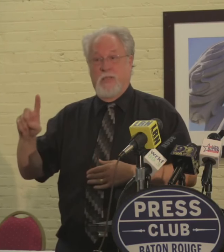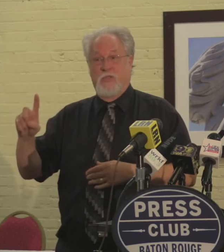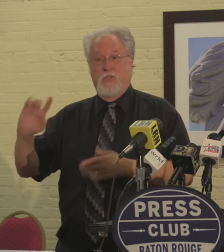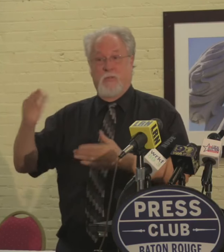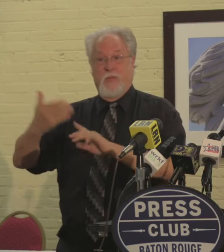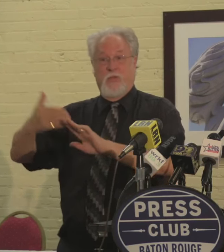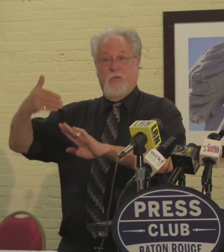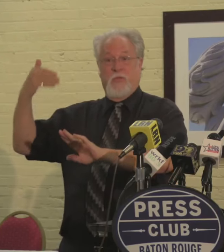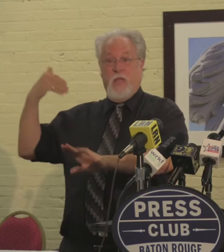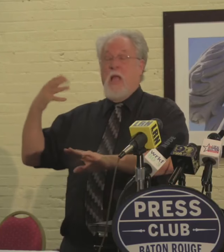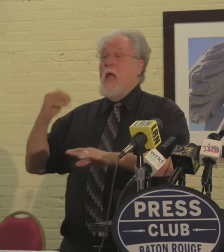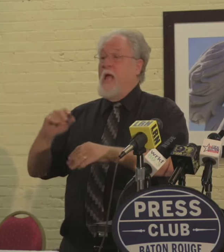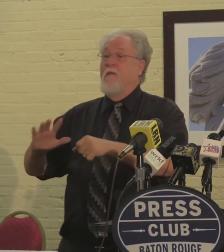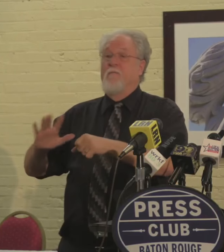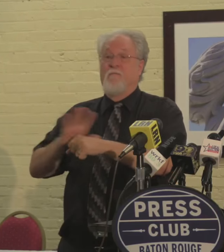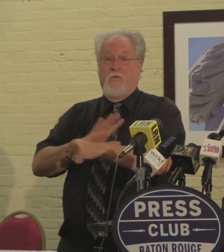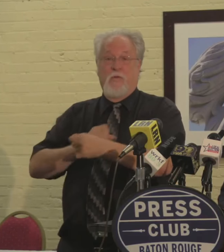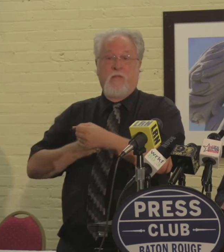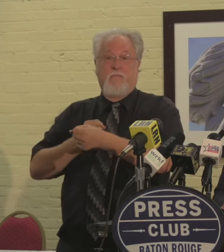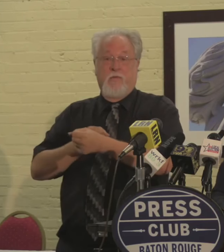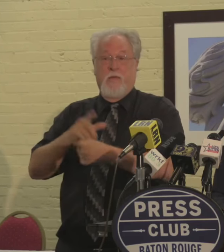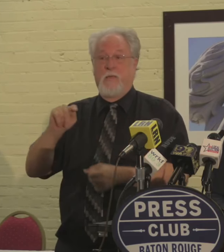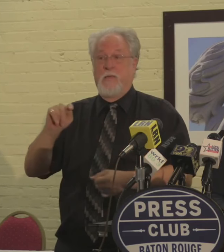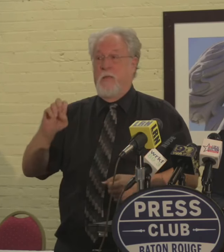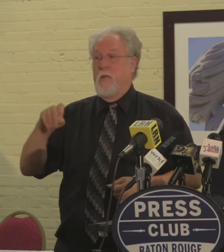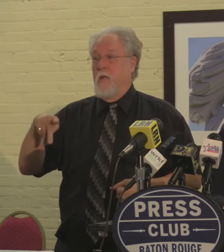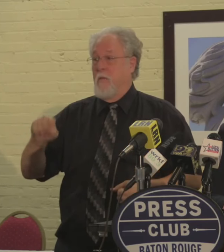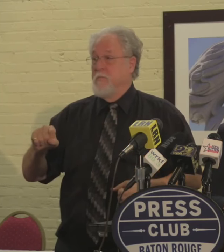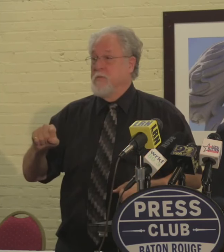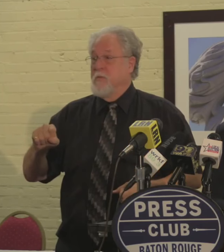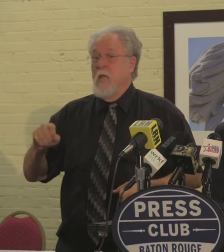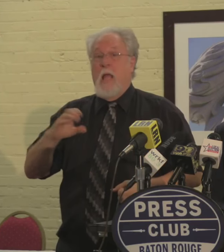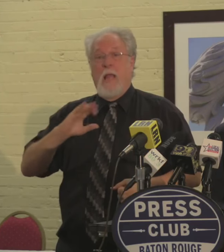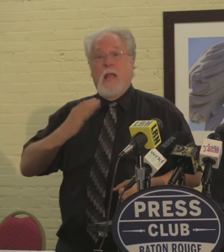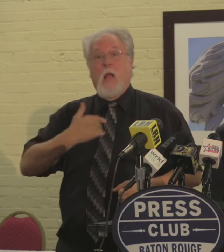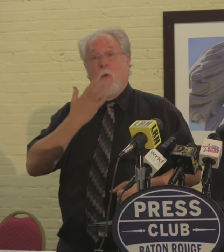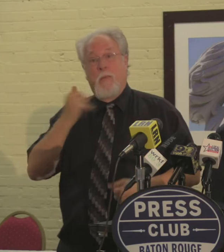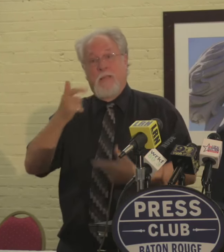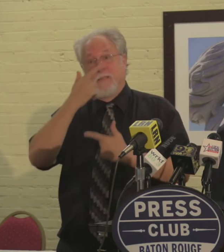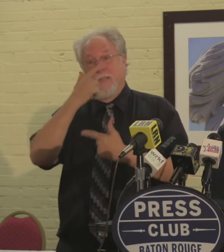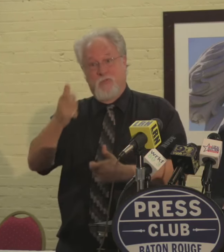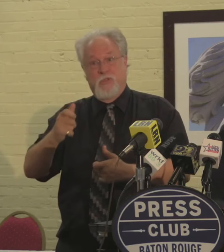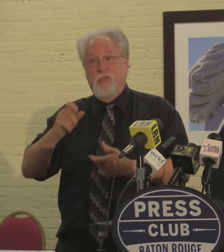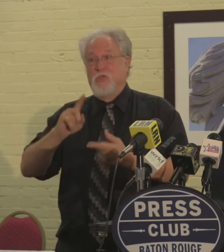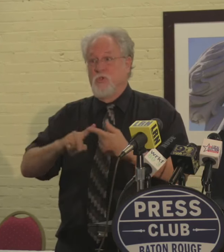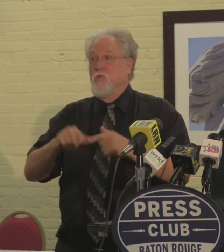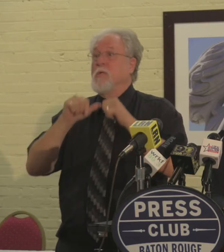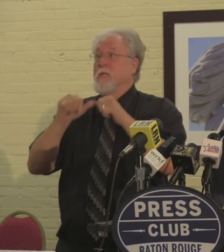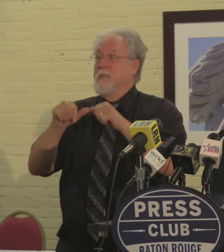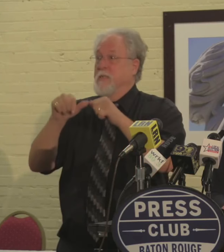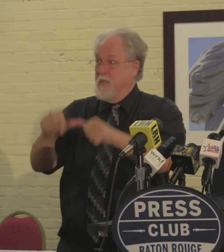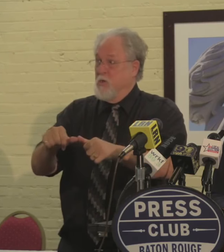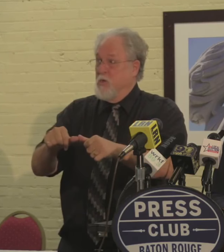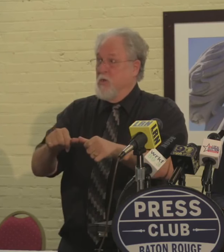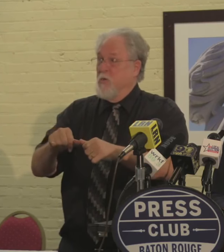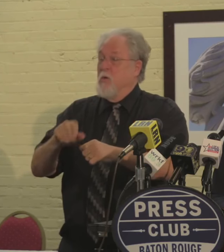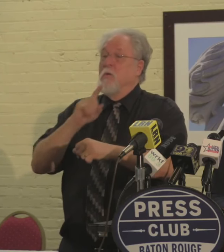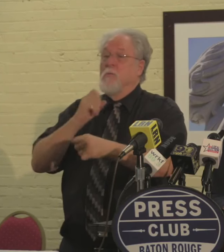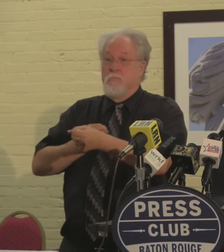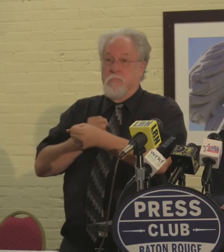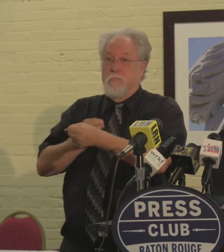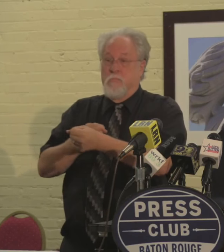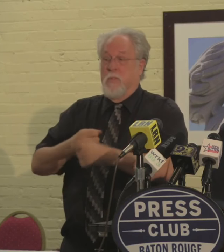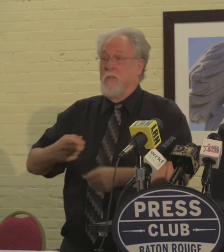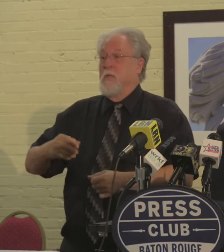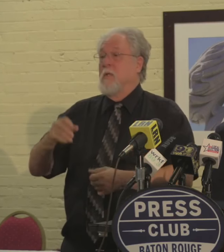year, and fully funded TOPS. And I'm here to tell you that it is in our best interest as a state to continue to be committed to higher